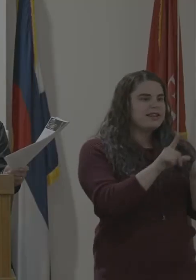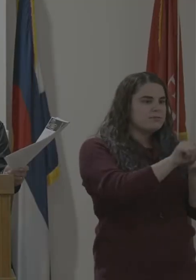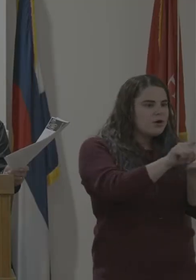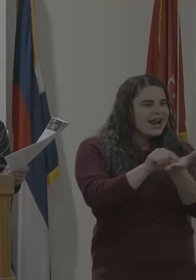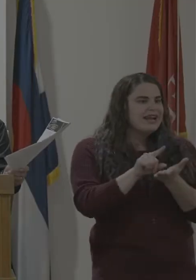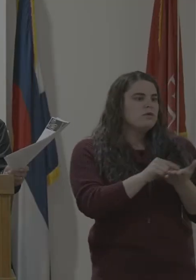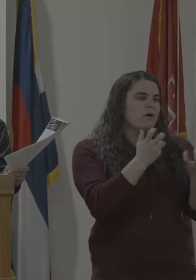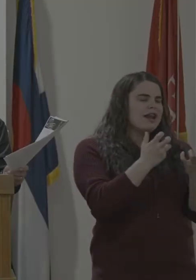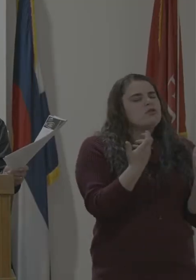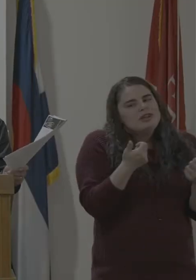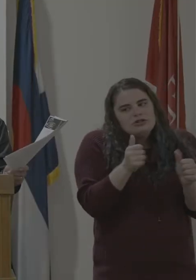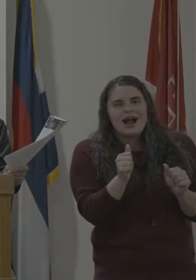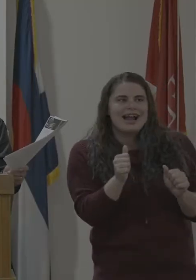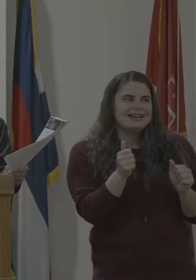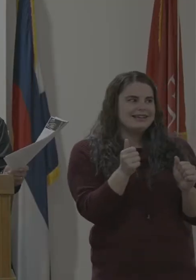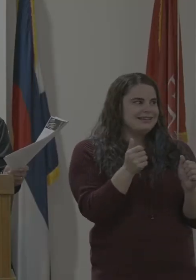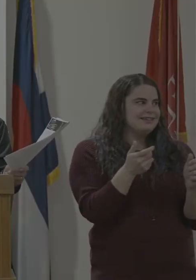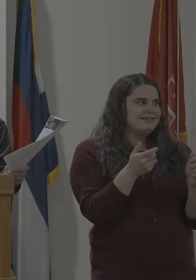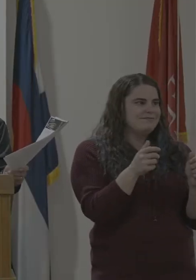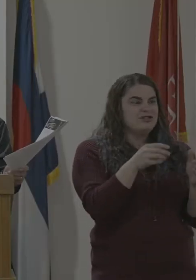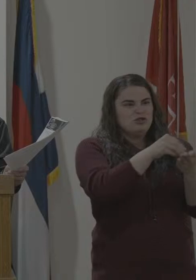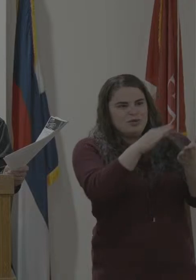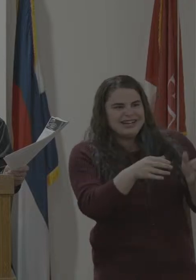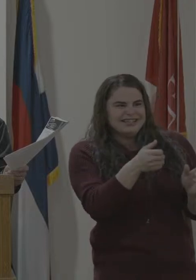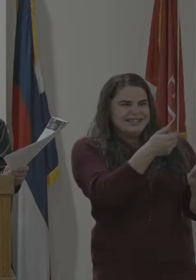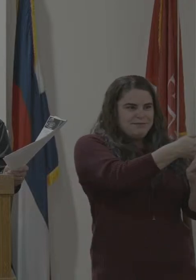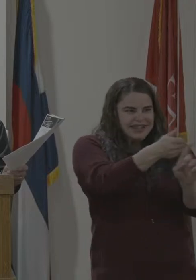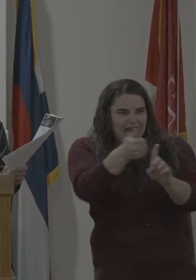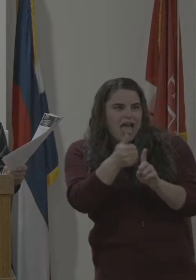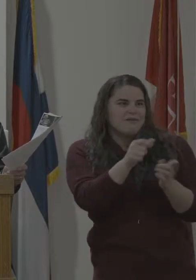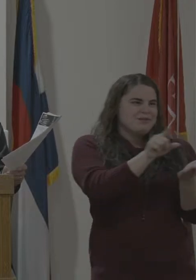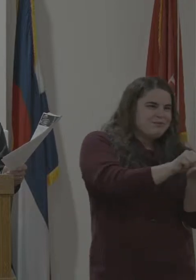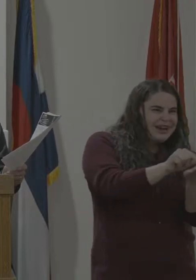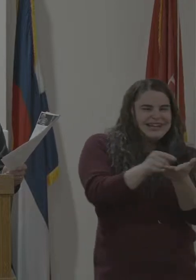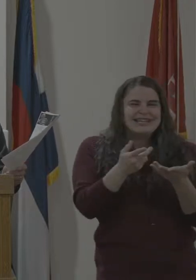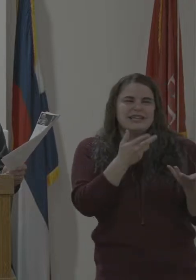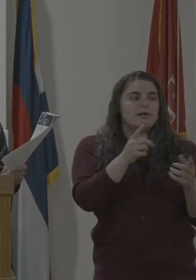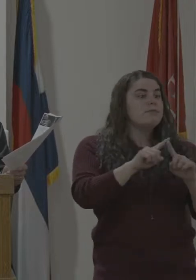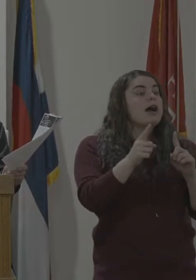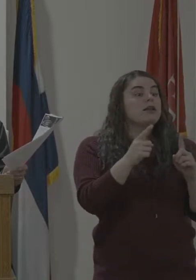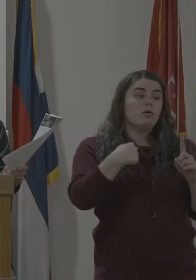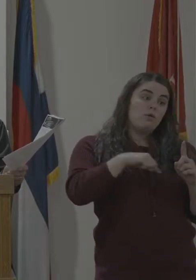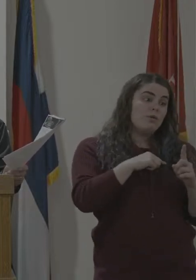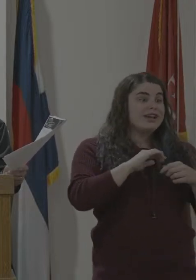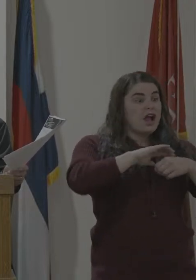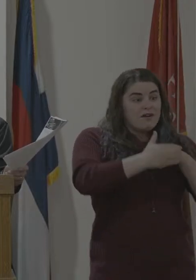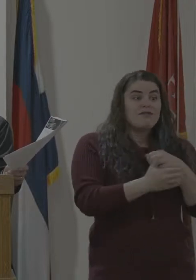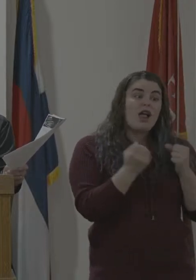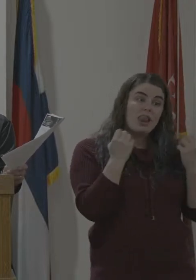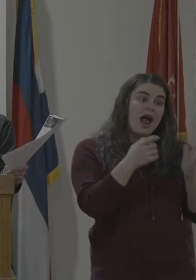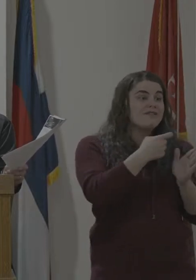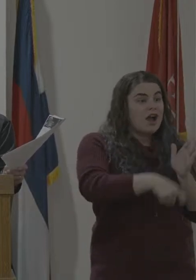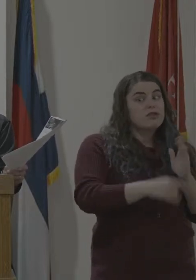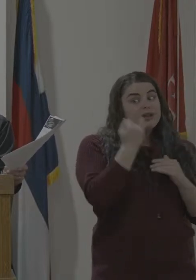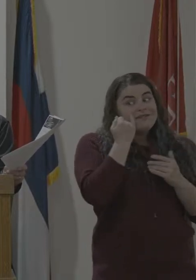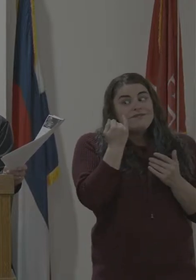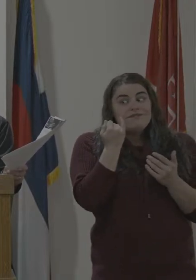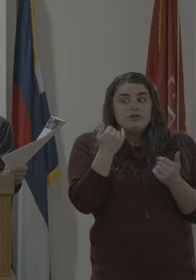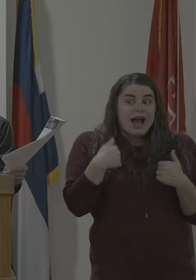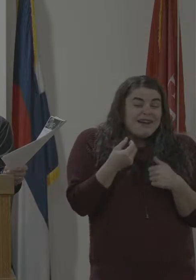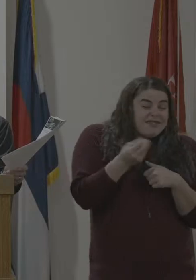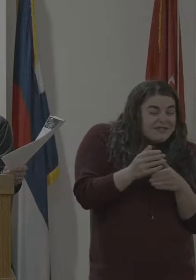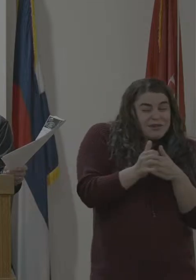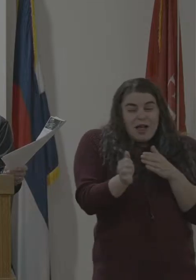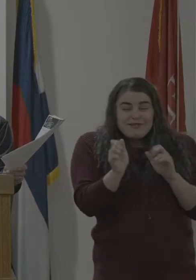own stuff because it gets a little pricey. So we cover a lot of those costs here with your help. So if you have a few dollars to donate, please take a